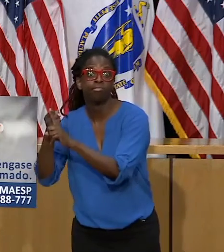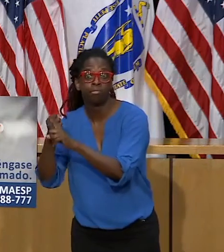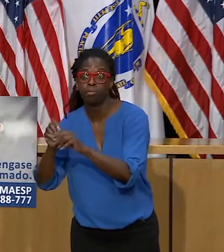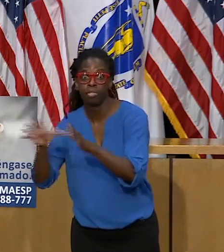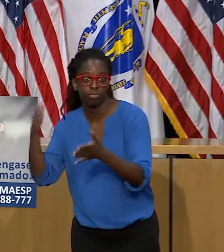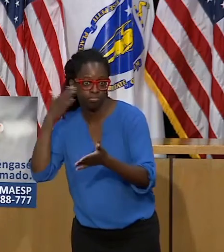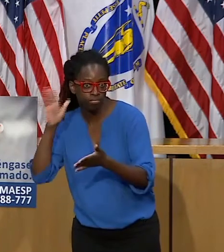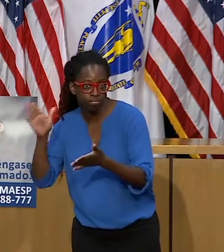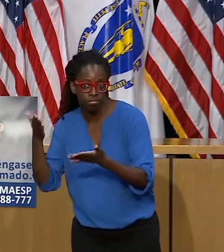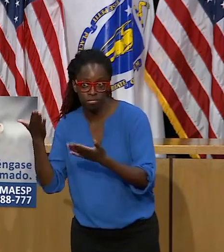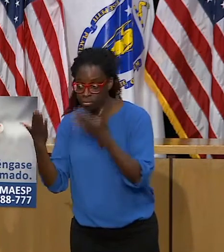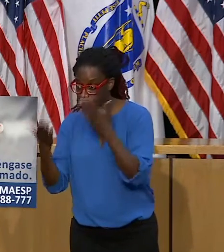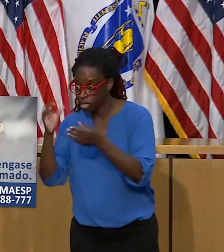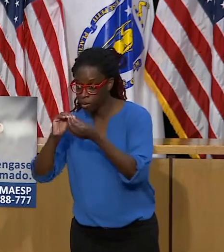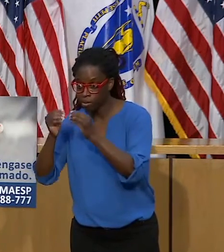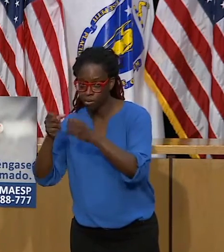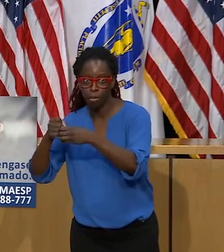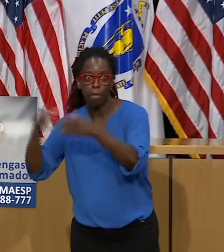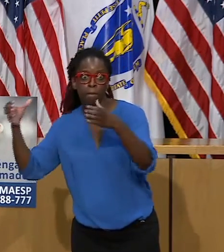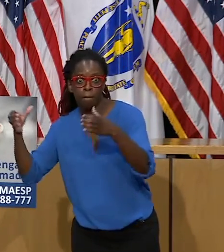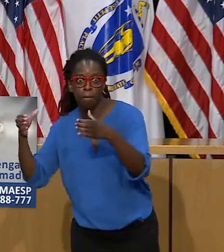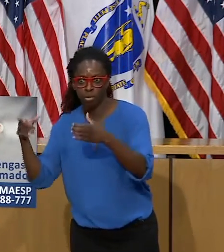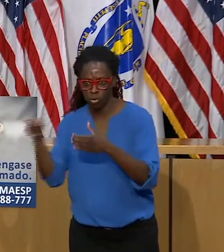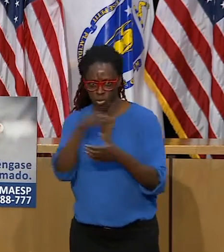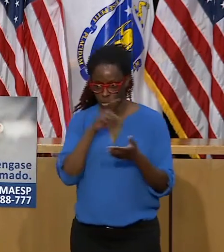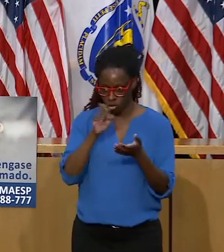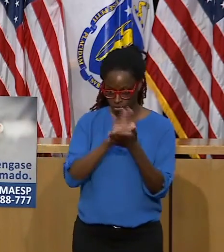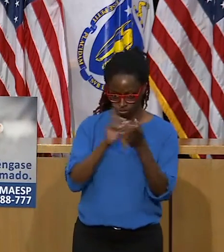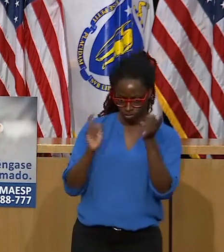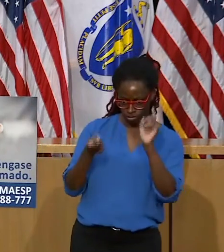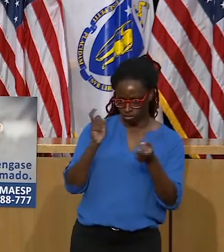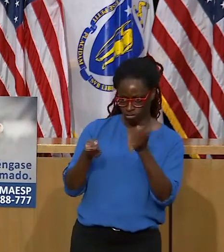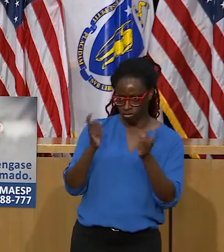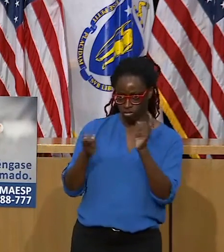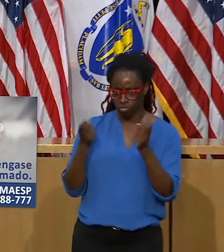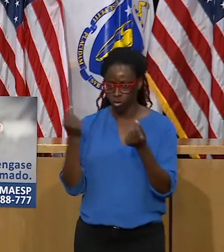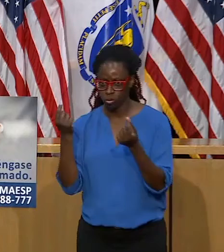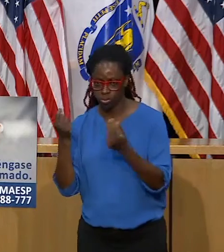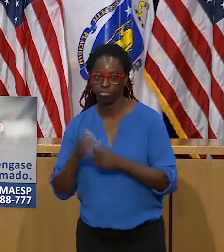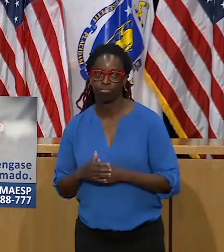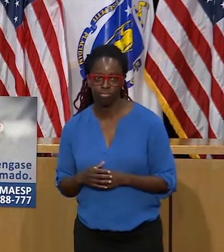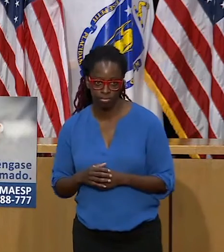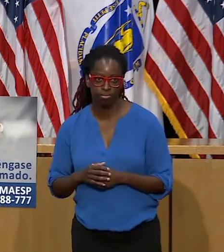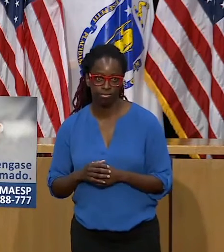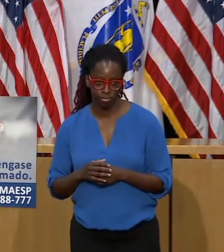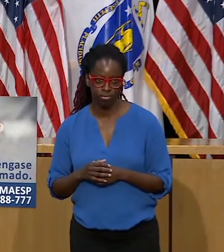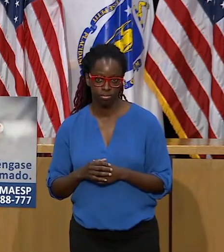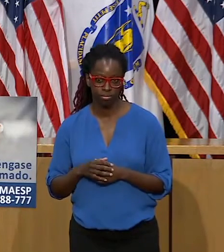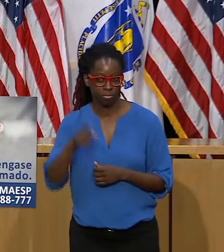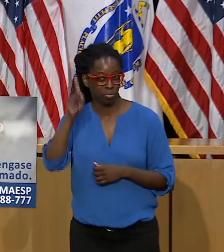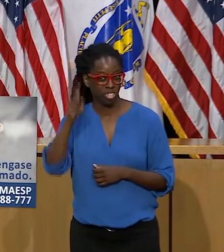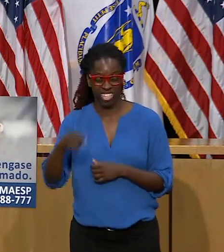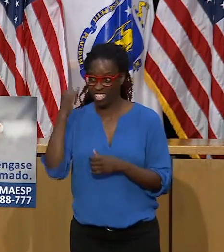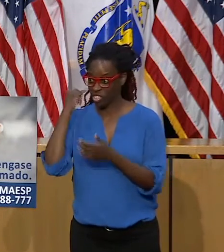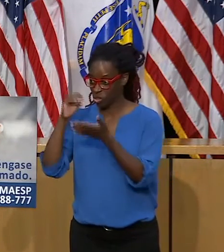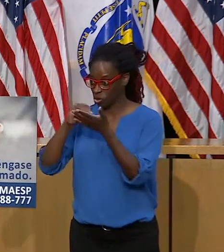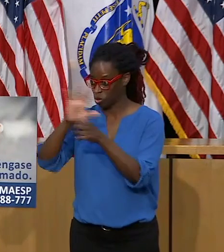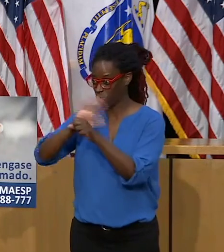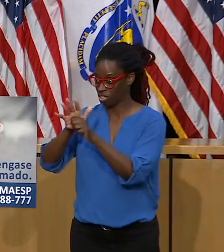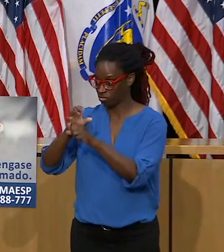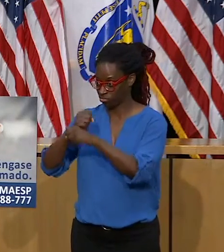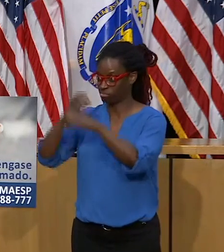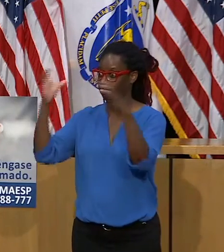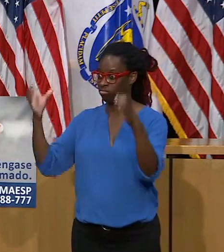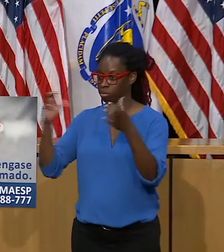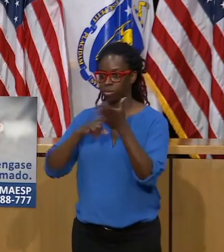shortly. Over the past several weeks, Massachusetts has seen rates of infection, hospitalizations,